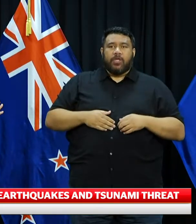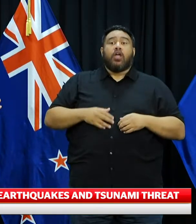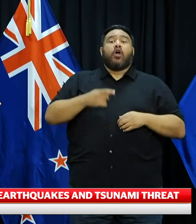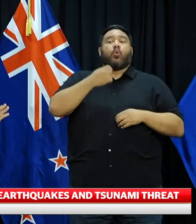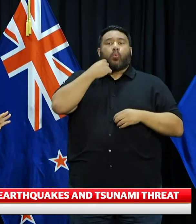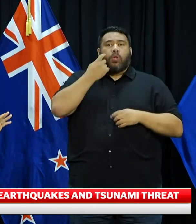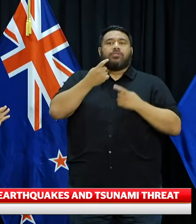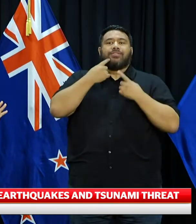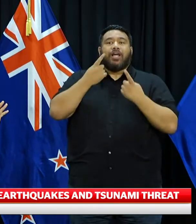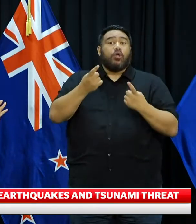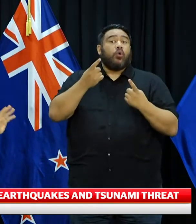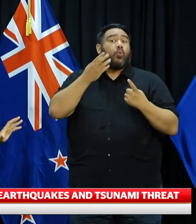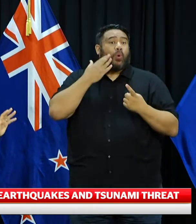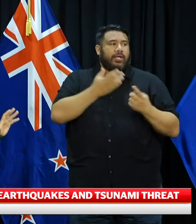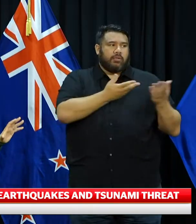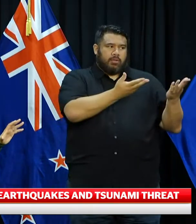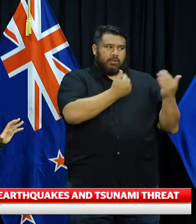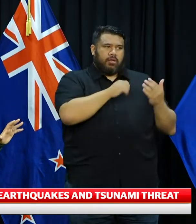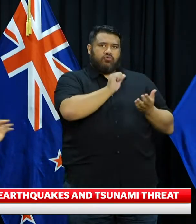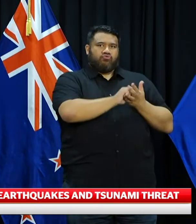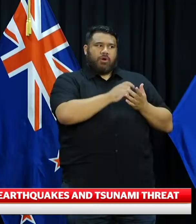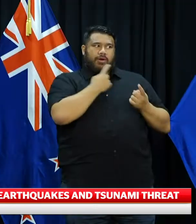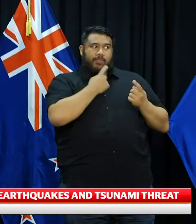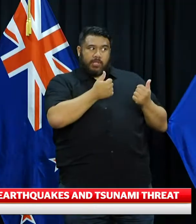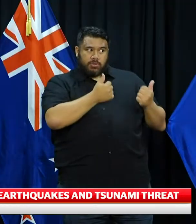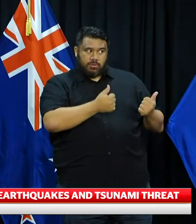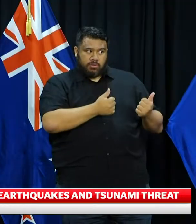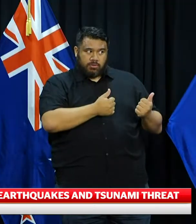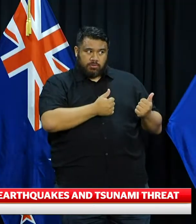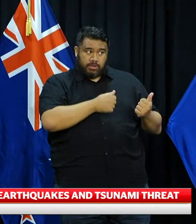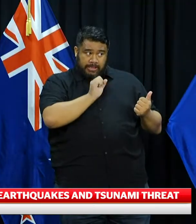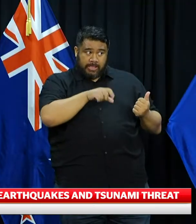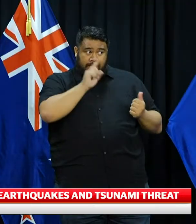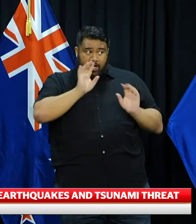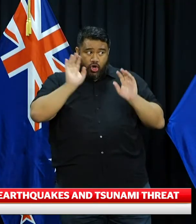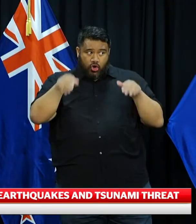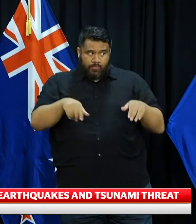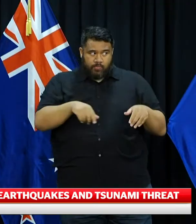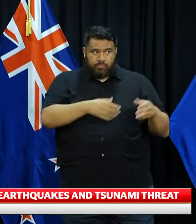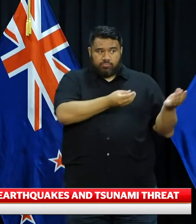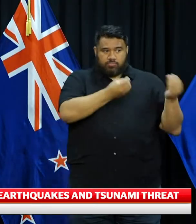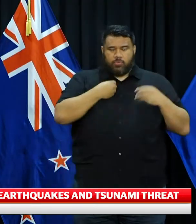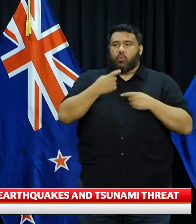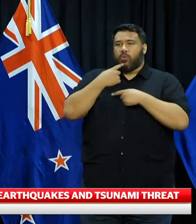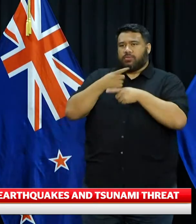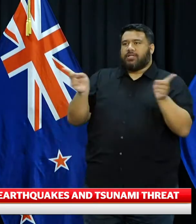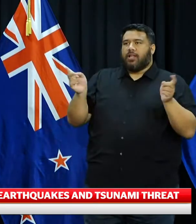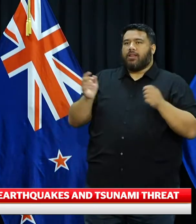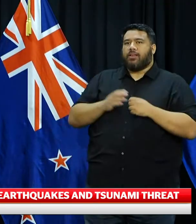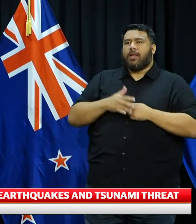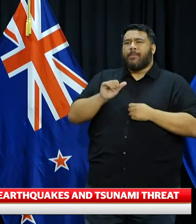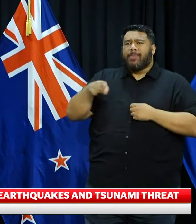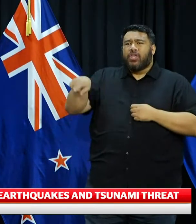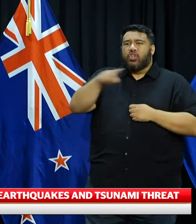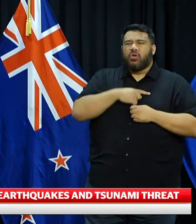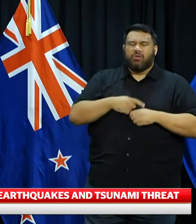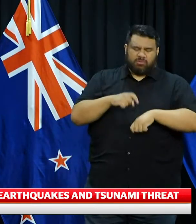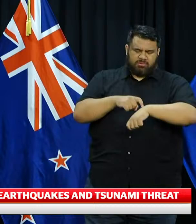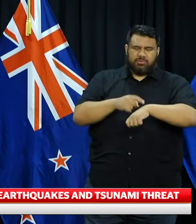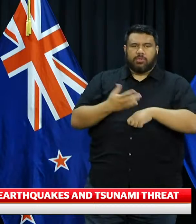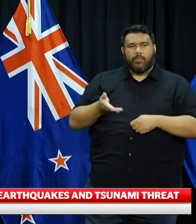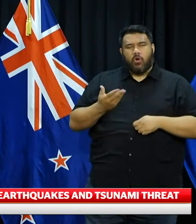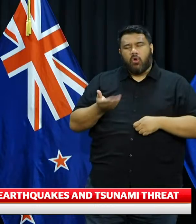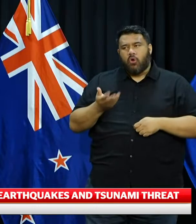we have the advice that it is right to do so. We know that people may get a little, perhaps,